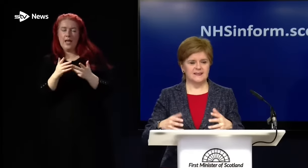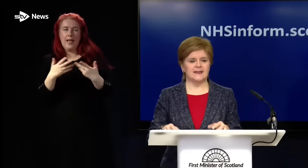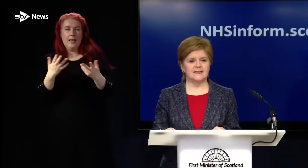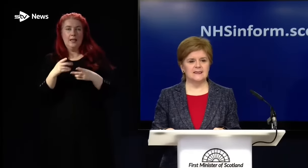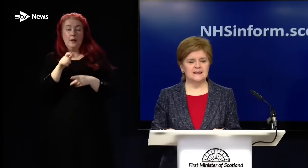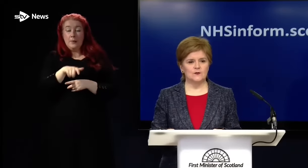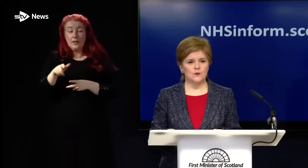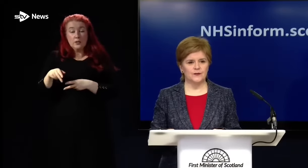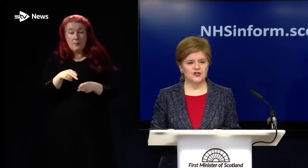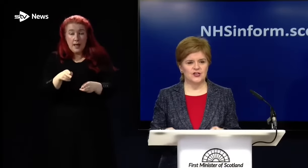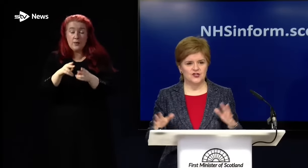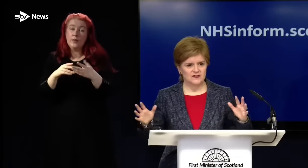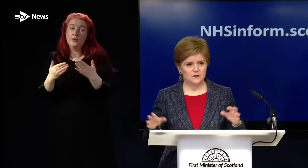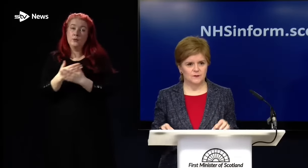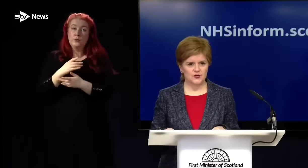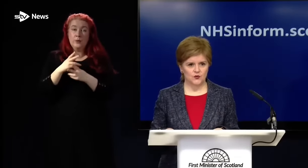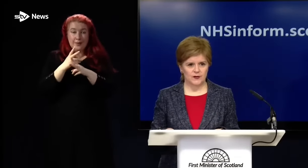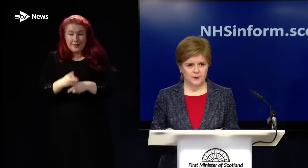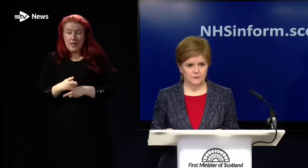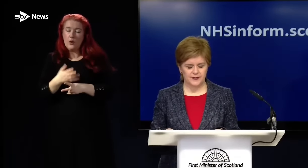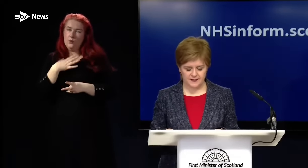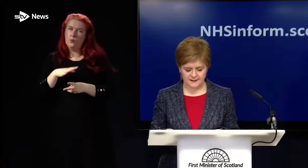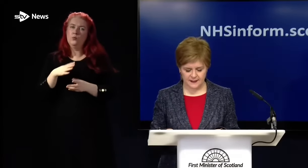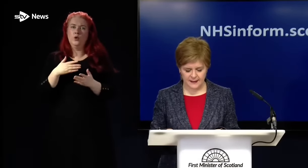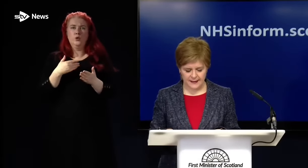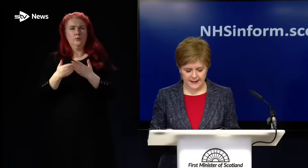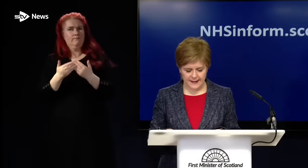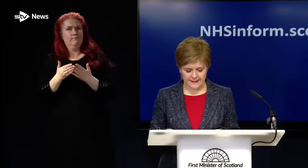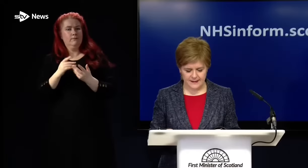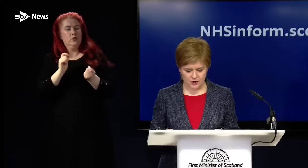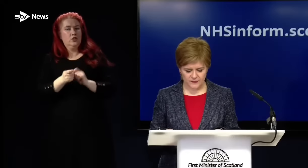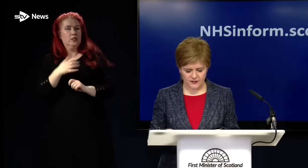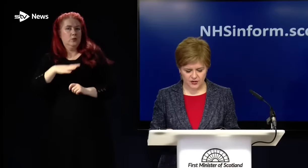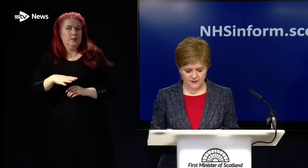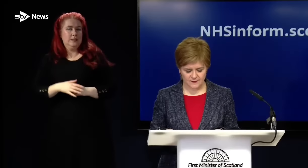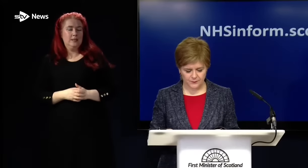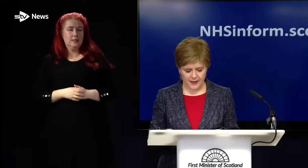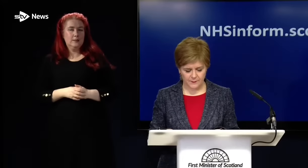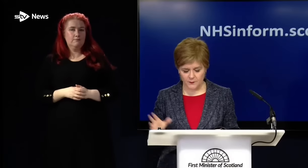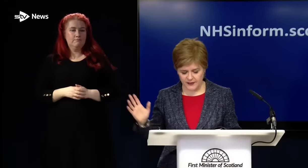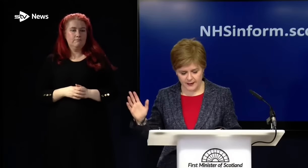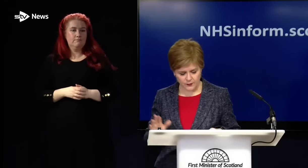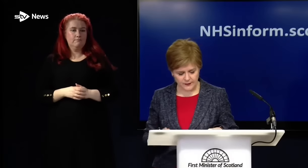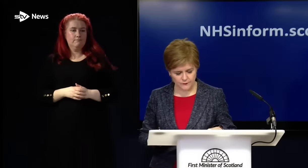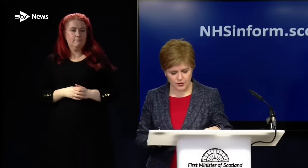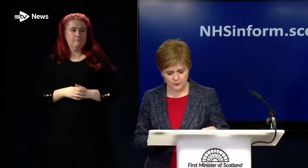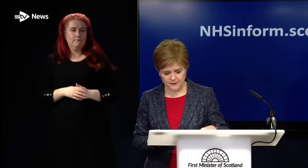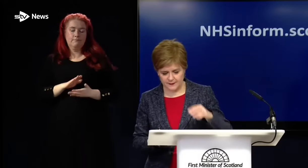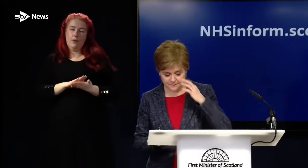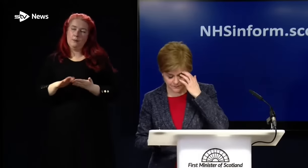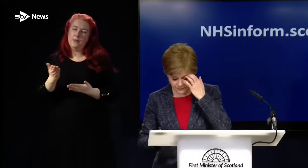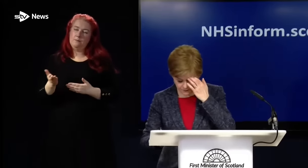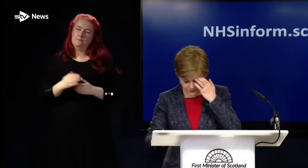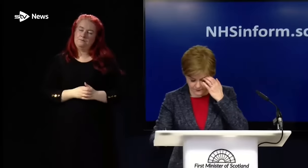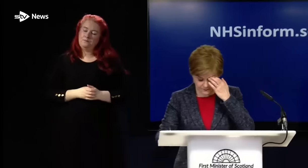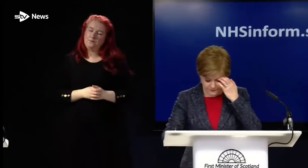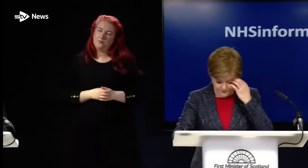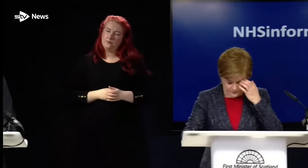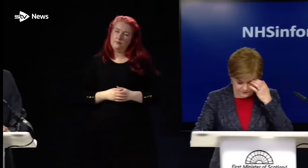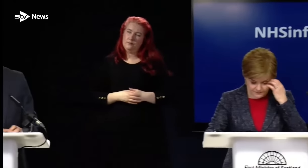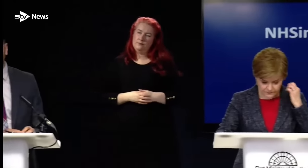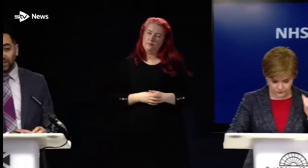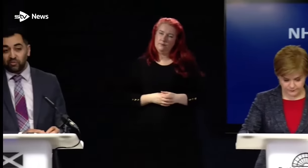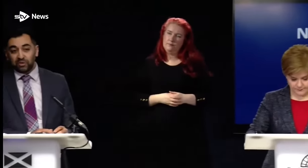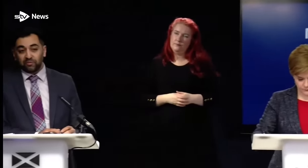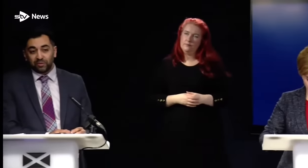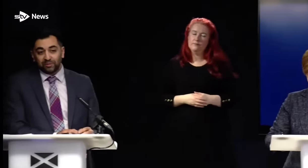are necessary to deal with the changes that we've been talking about previously in our discussions. Hamza, I'll hand over to you briefly. Yeah, thanks.